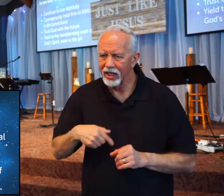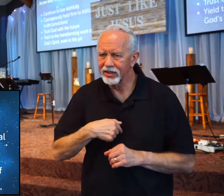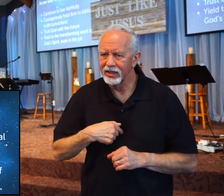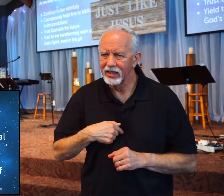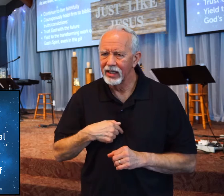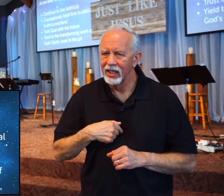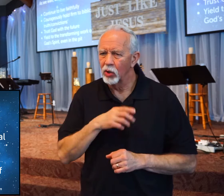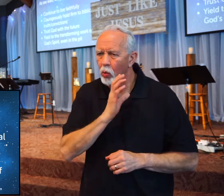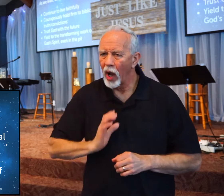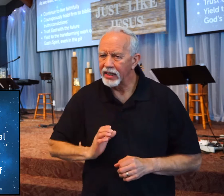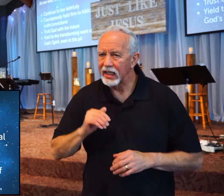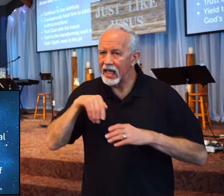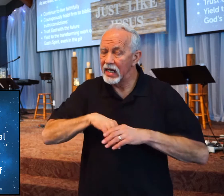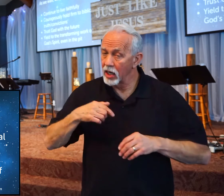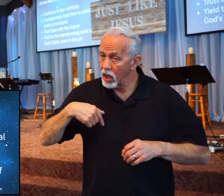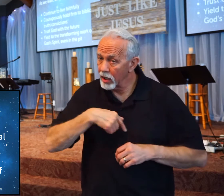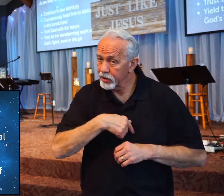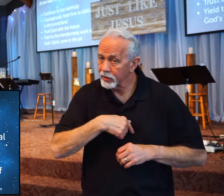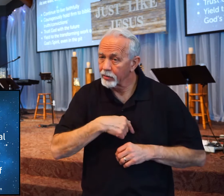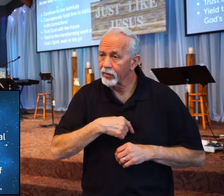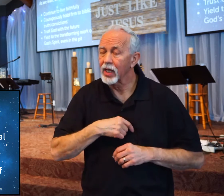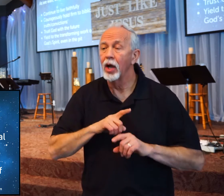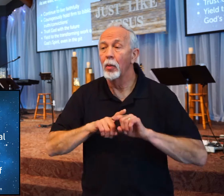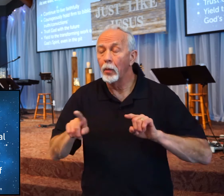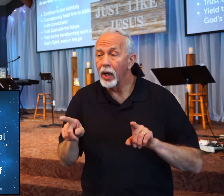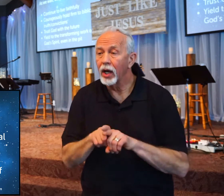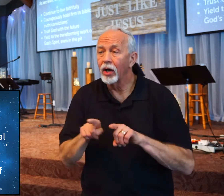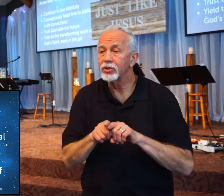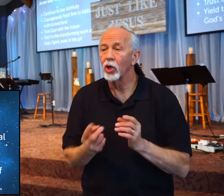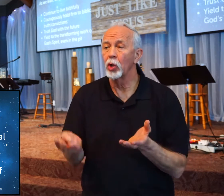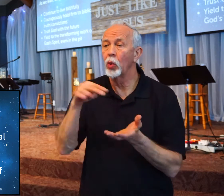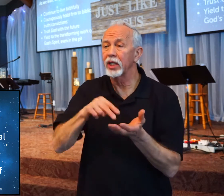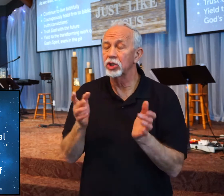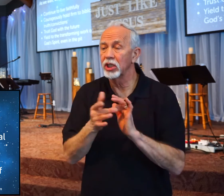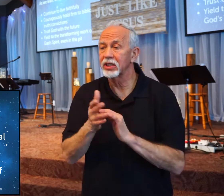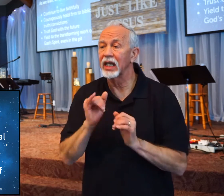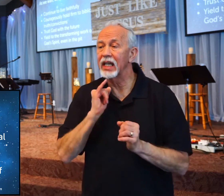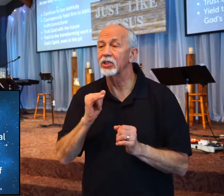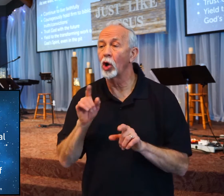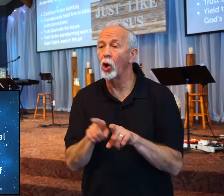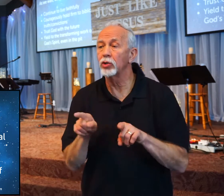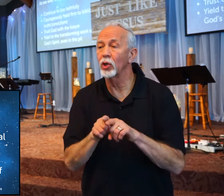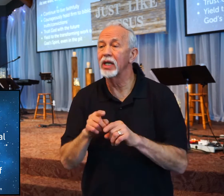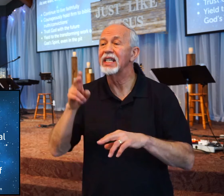is Christ in us, but the resurrected Jesus is also